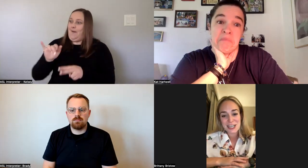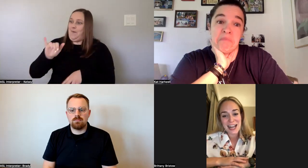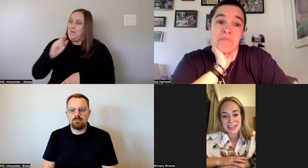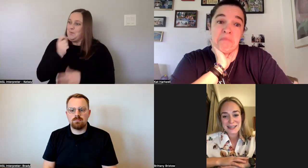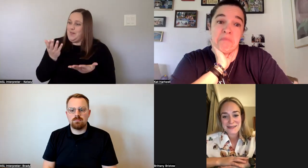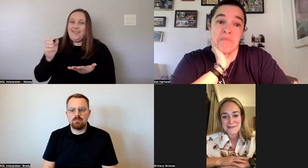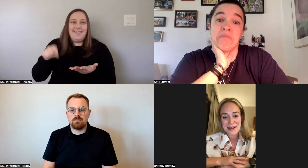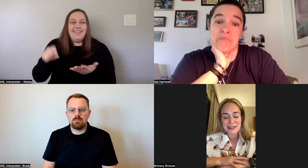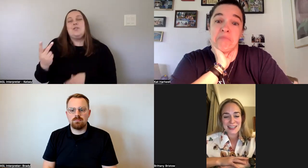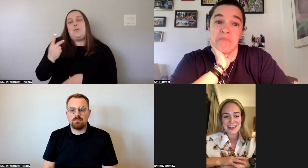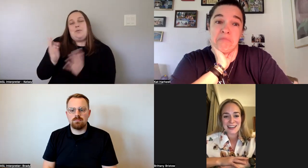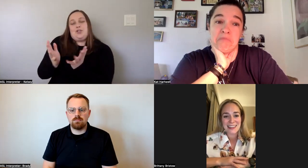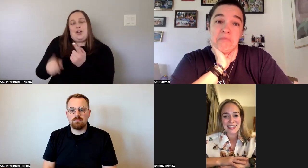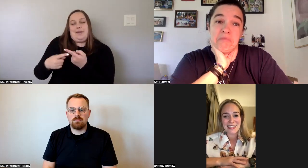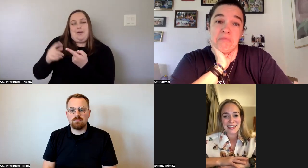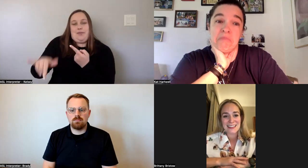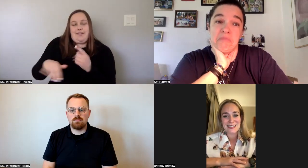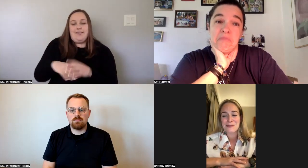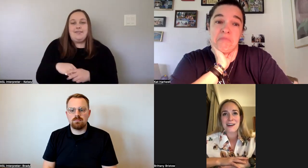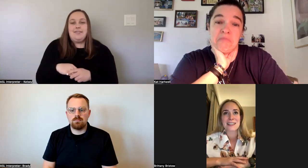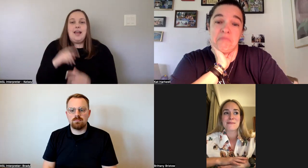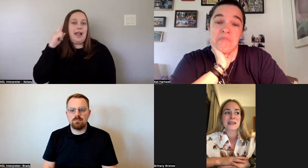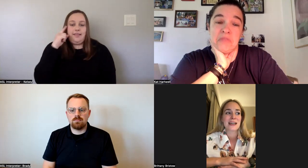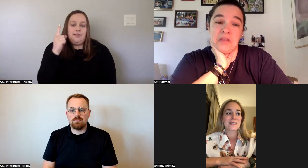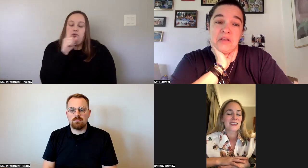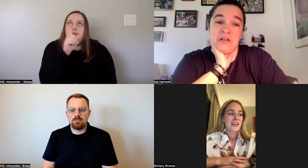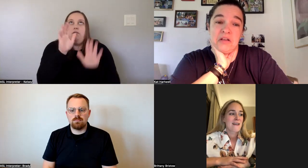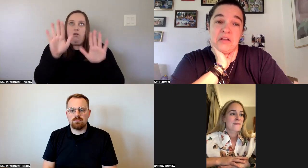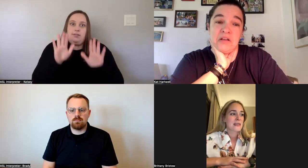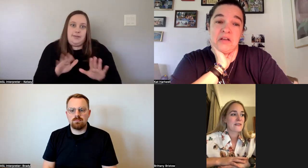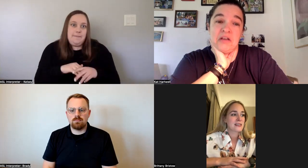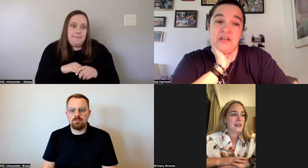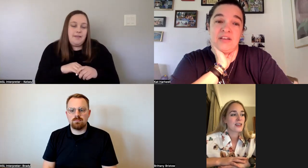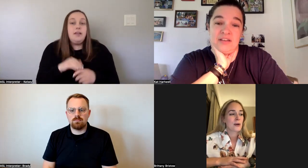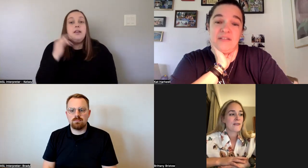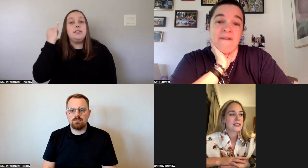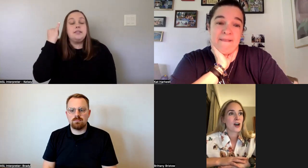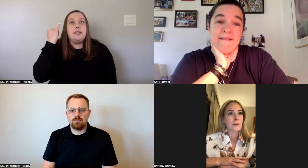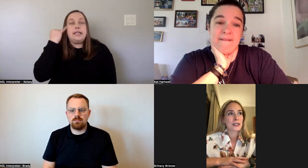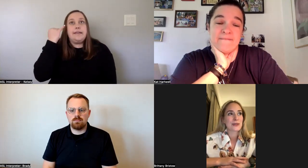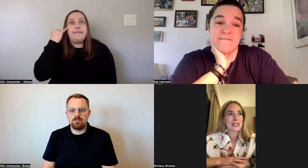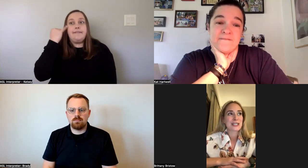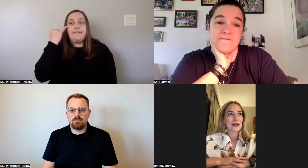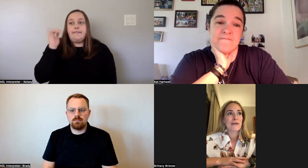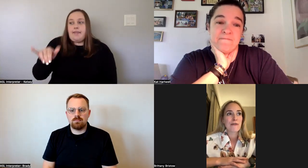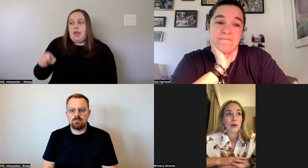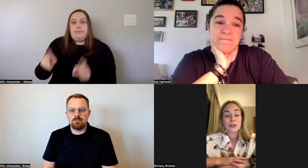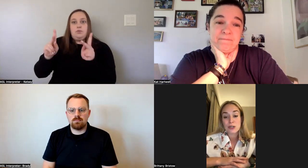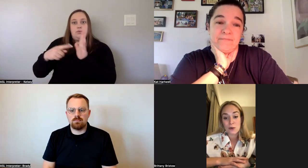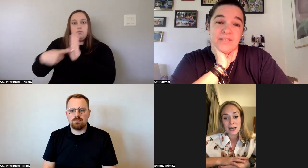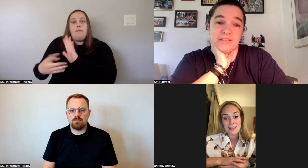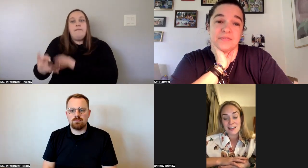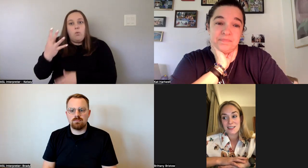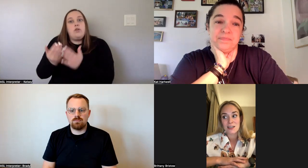were just chatting about it, and I think it's so awesome because if it's an opportunity to show 4